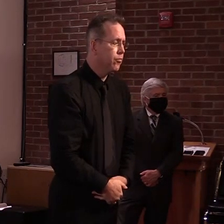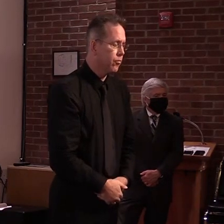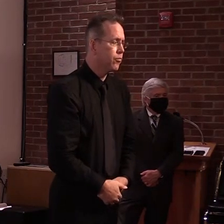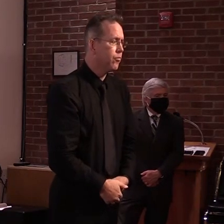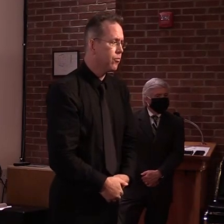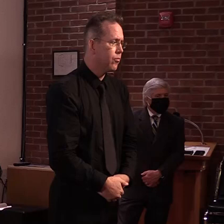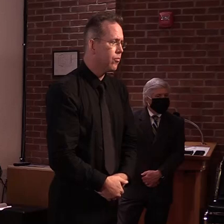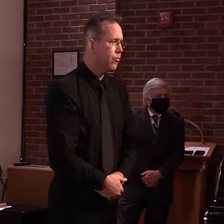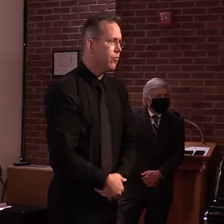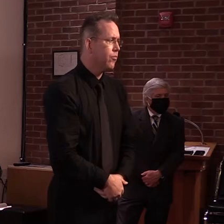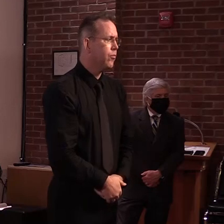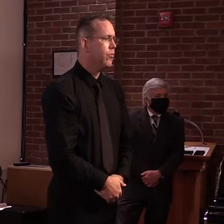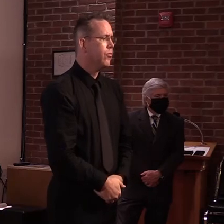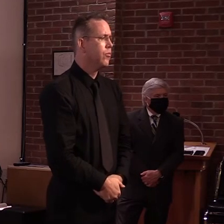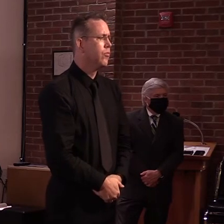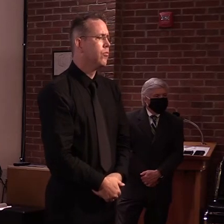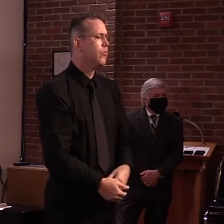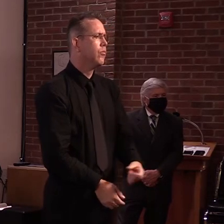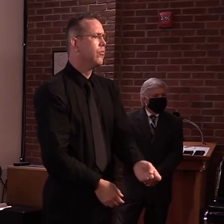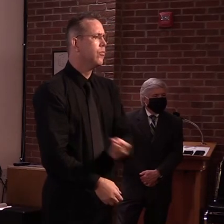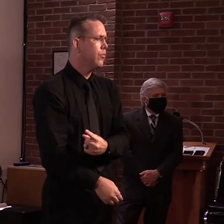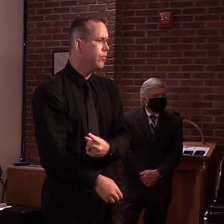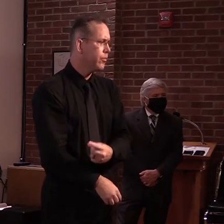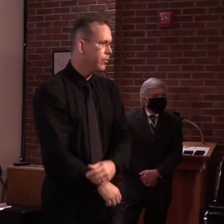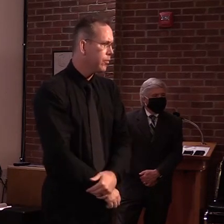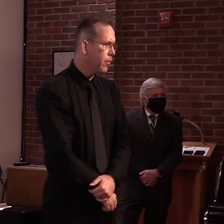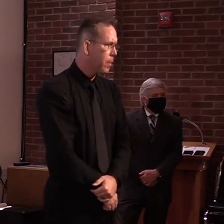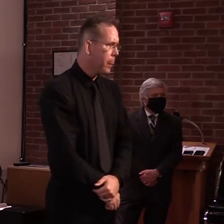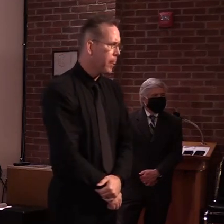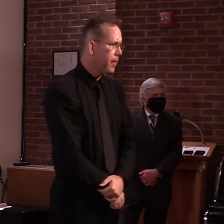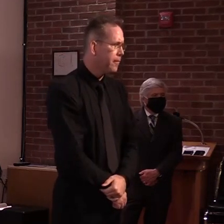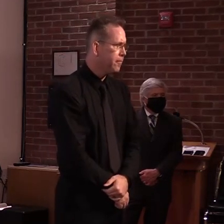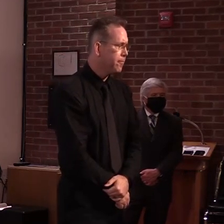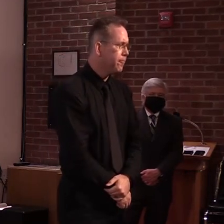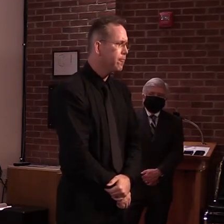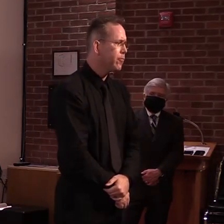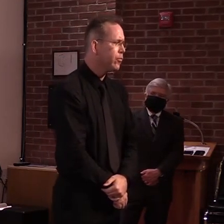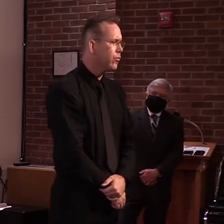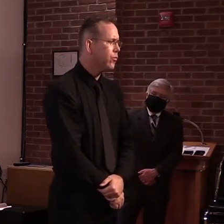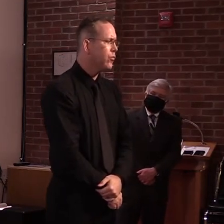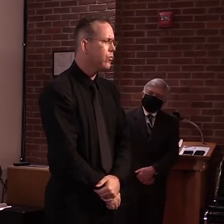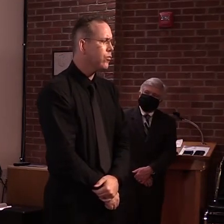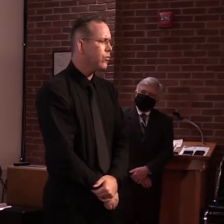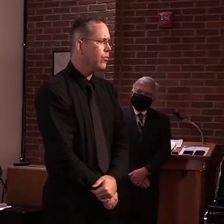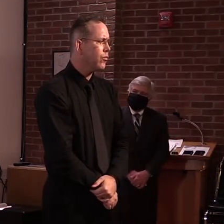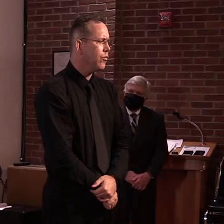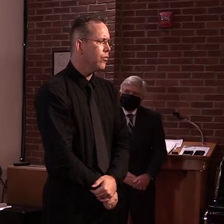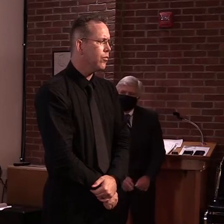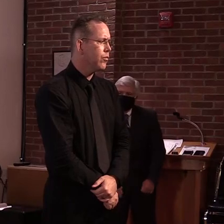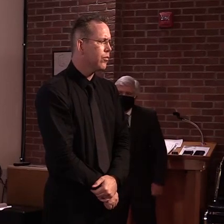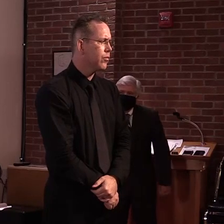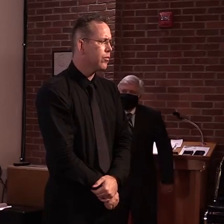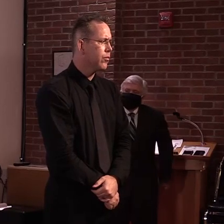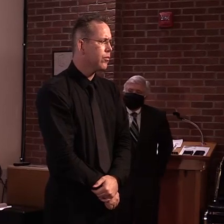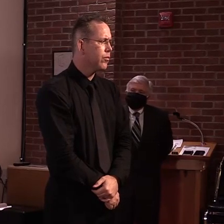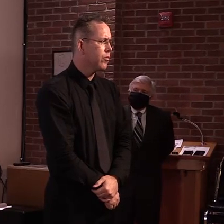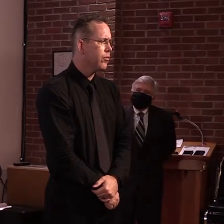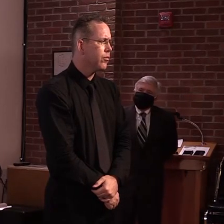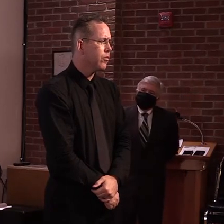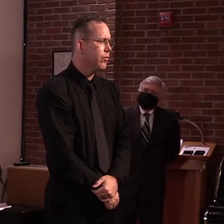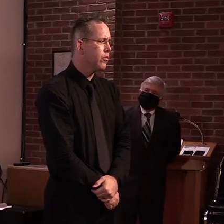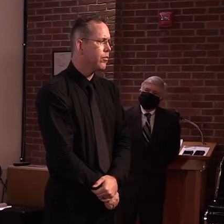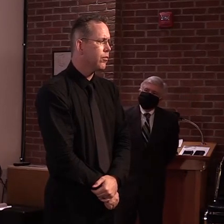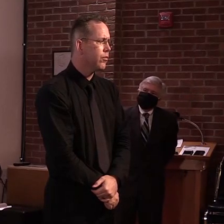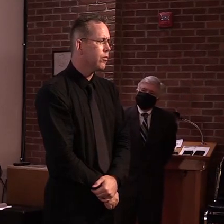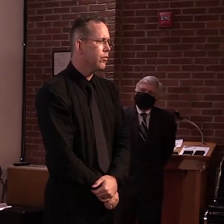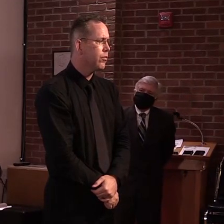Okay, so mostly I was trying to confirm whether it was we need to wait for a vaccine or whether we're going to reopen everything and lift all the restrictions.